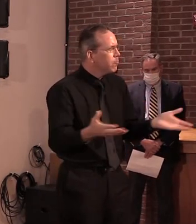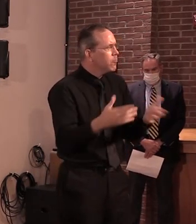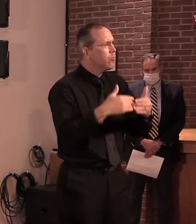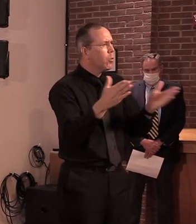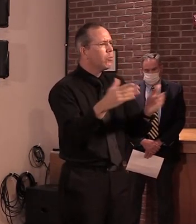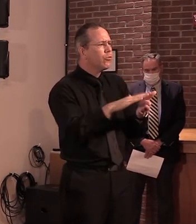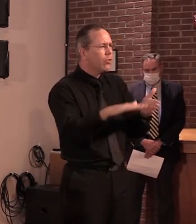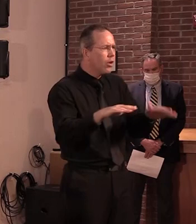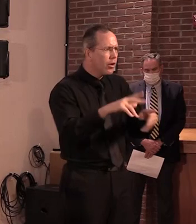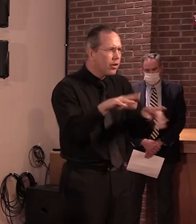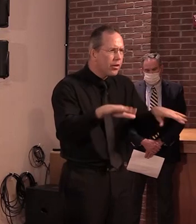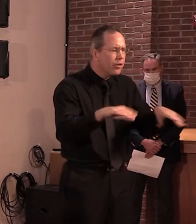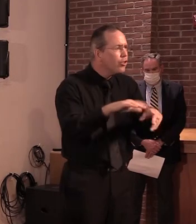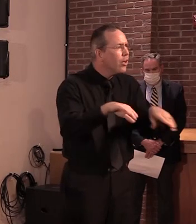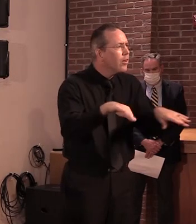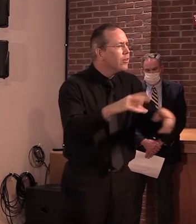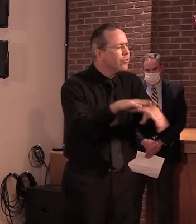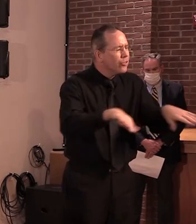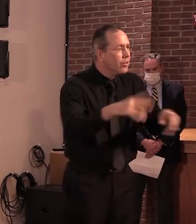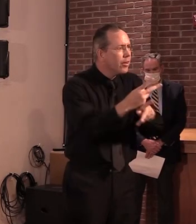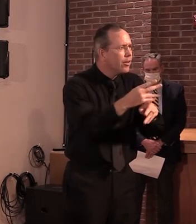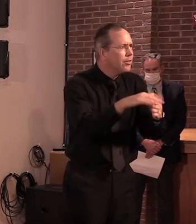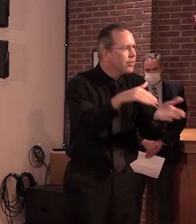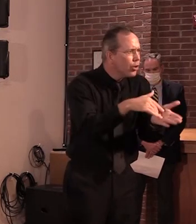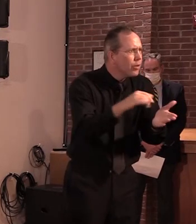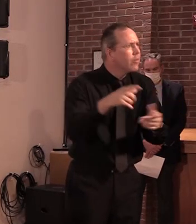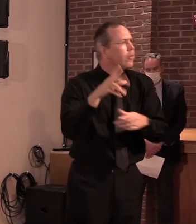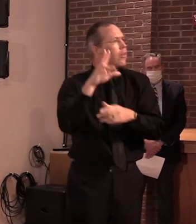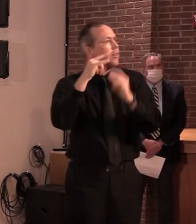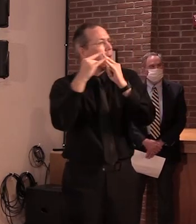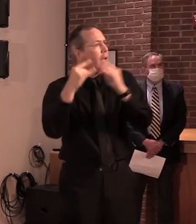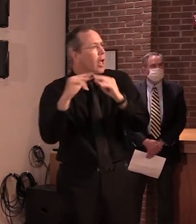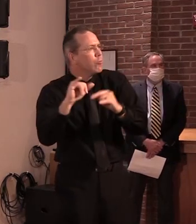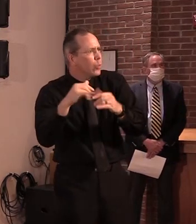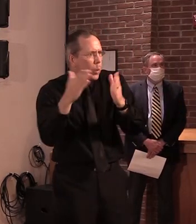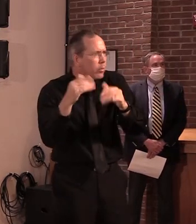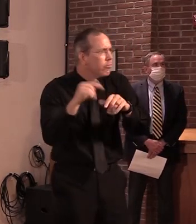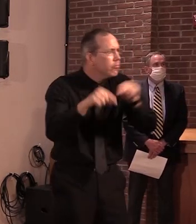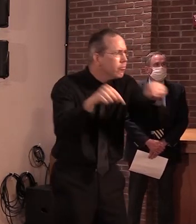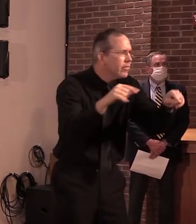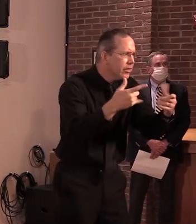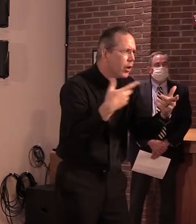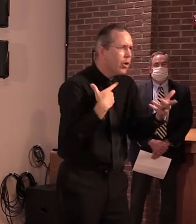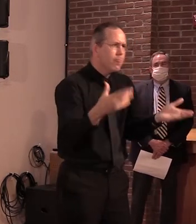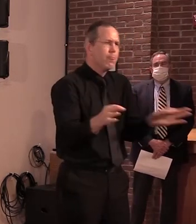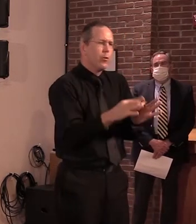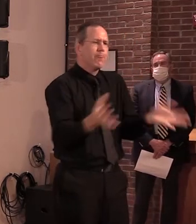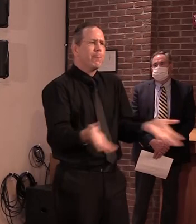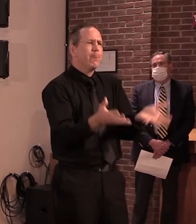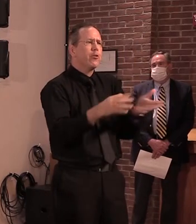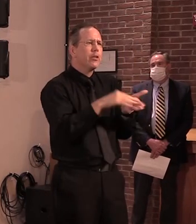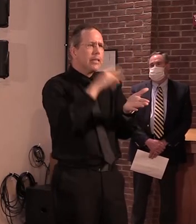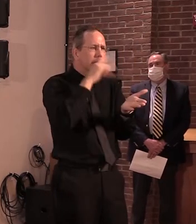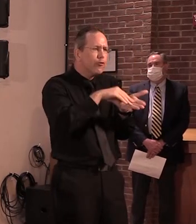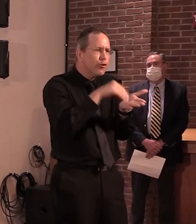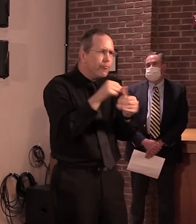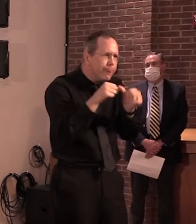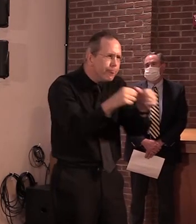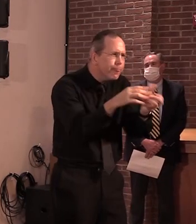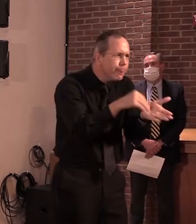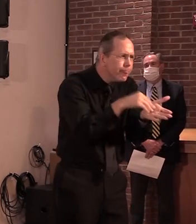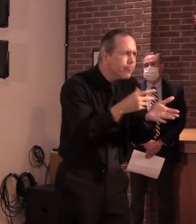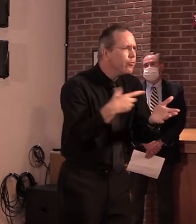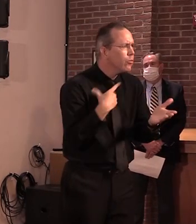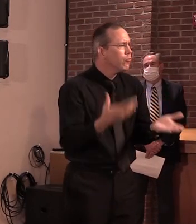and outbreaks. With this knowledge, they continue to recommend kids be in school in areas like